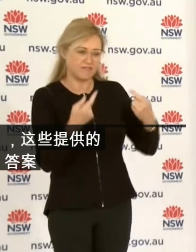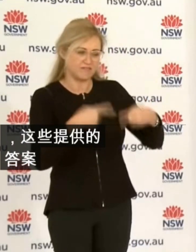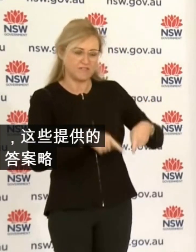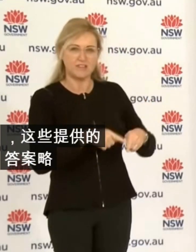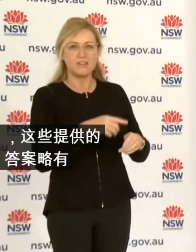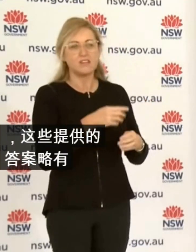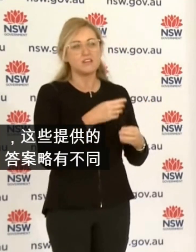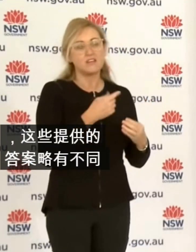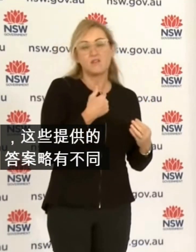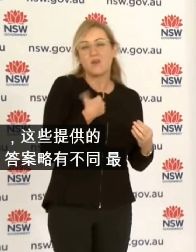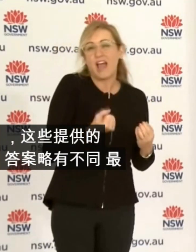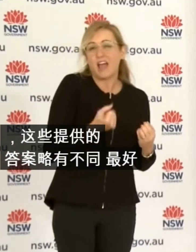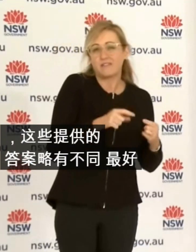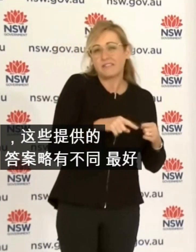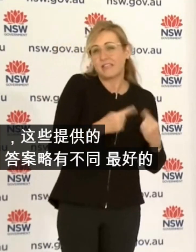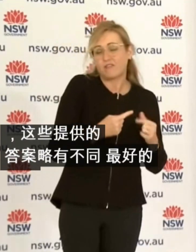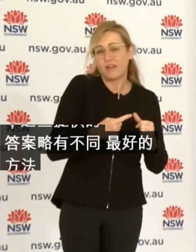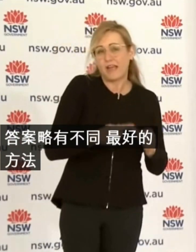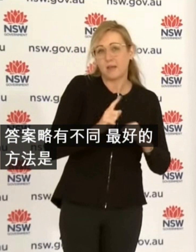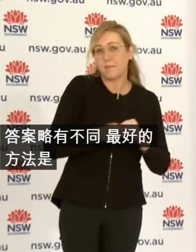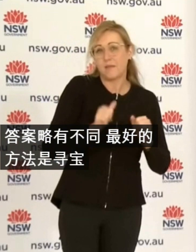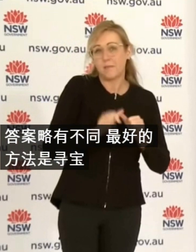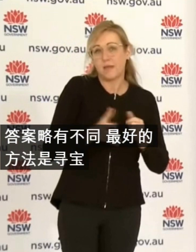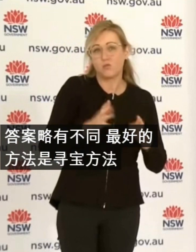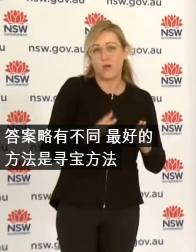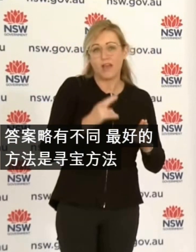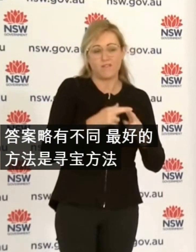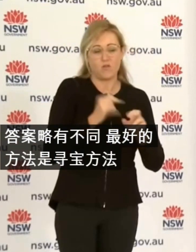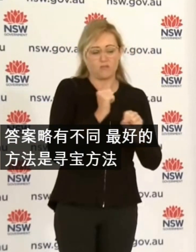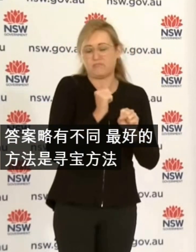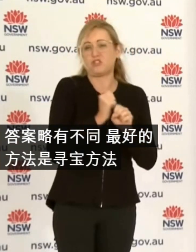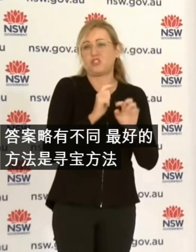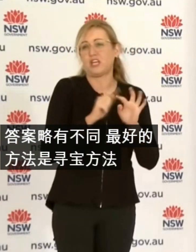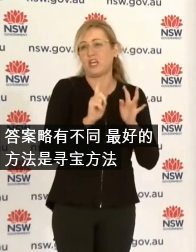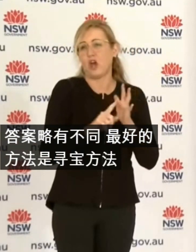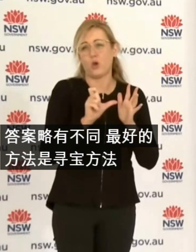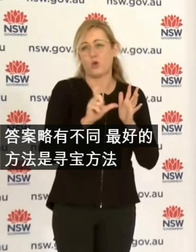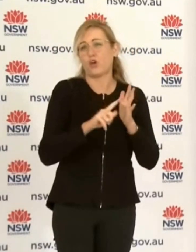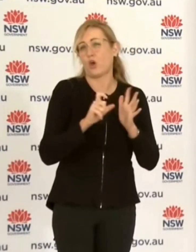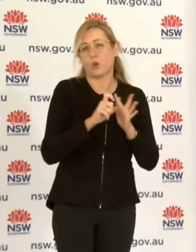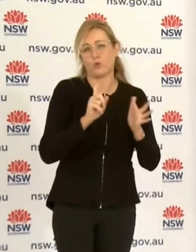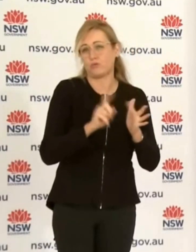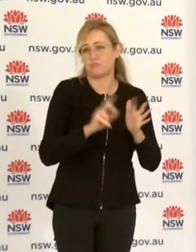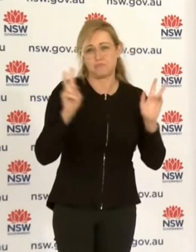slightly different answers, but the best method is the geocoding method. Just to follow on from that. Sorry, for Dr.